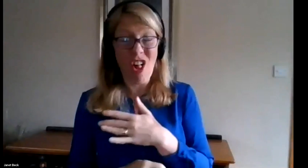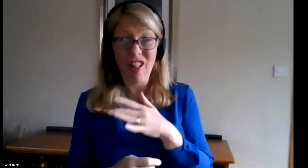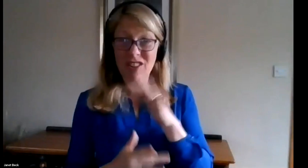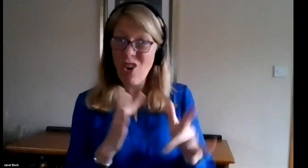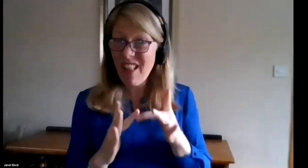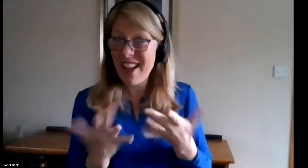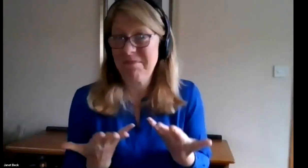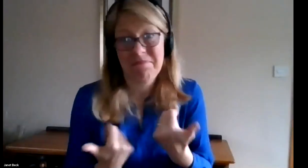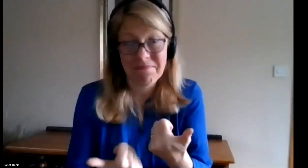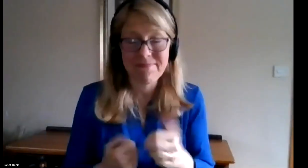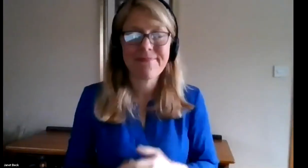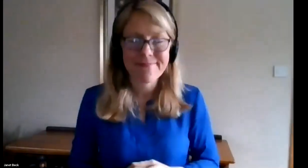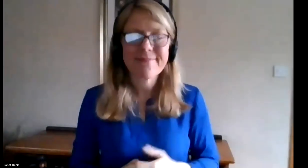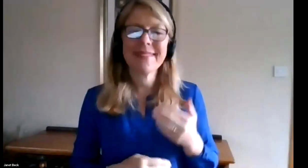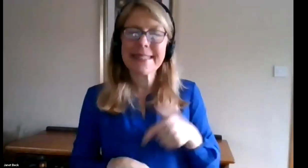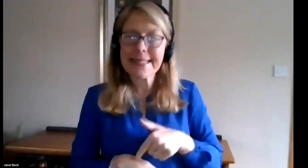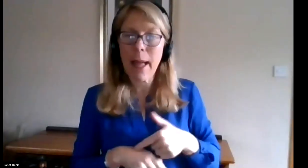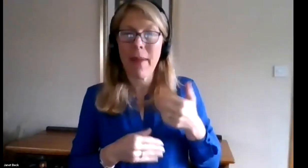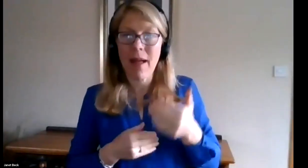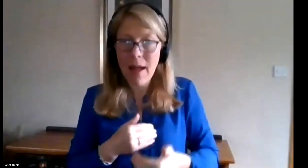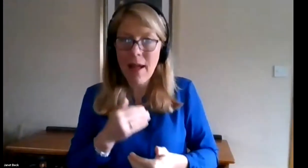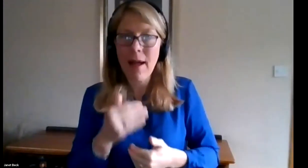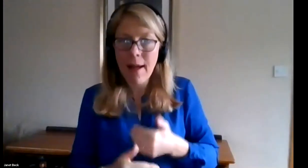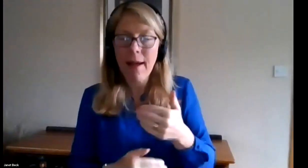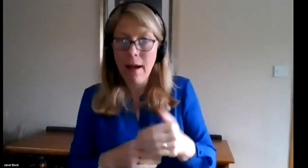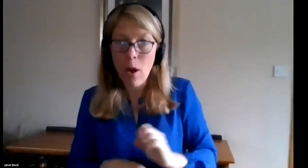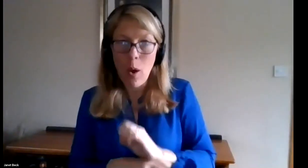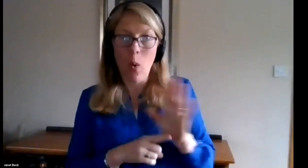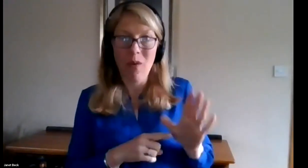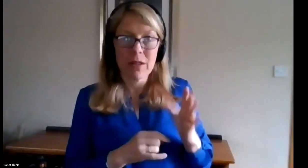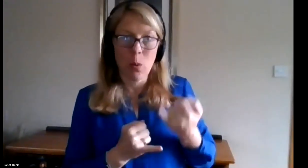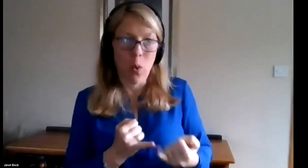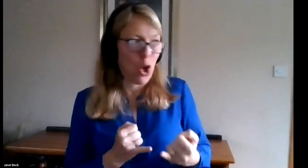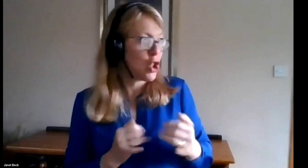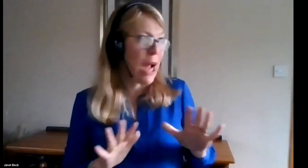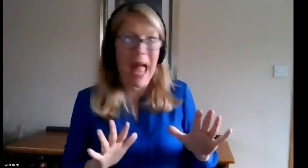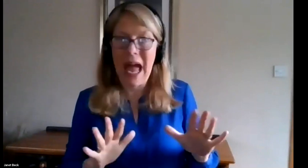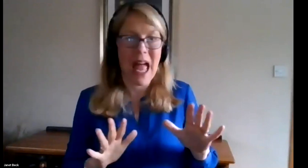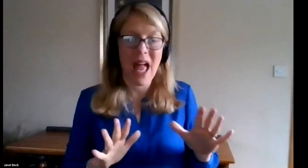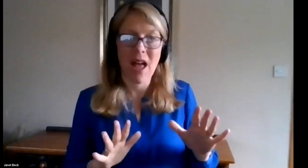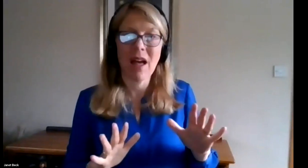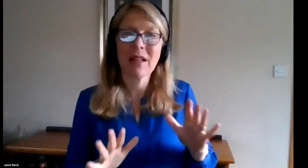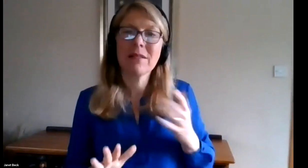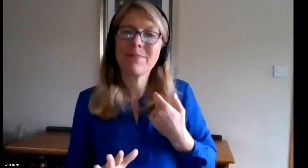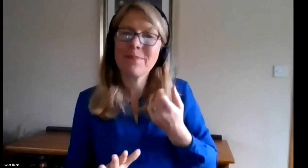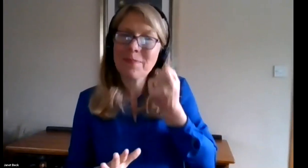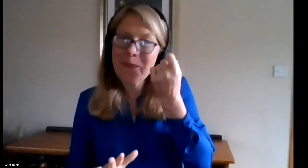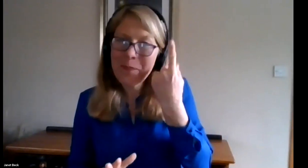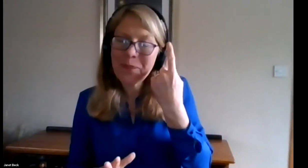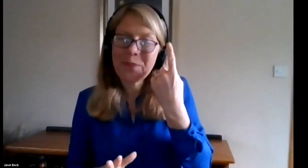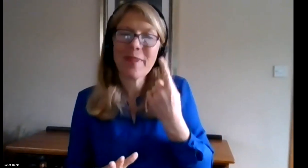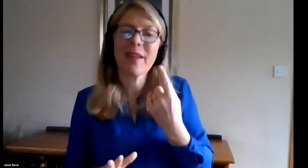along, it became evident that how we use social media for art